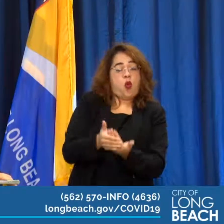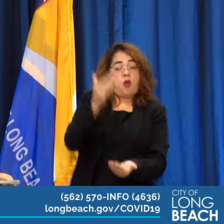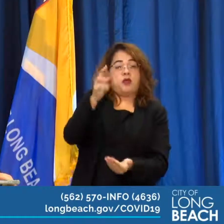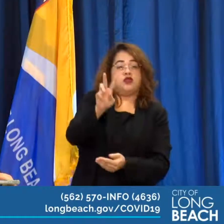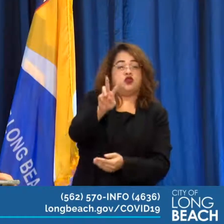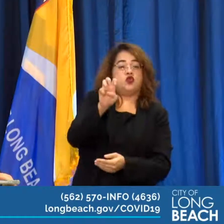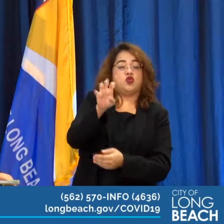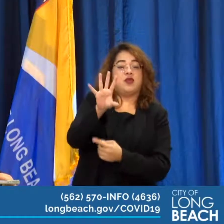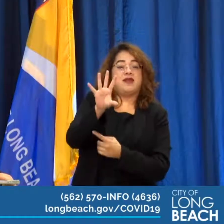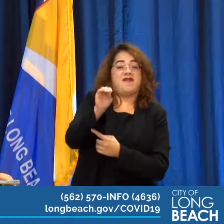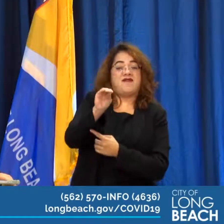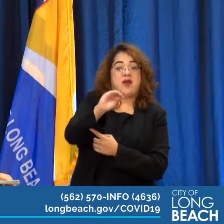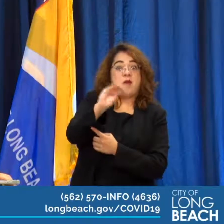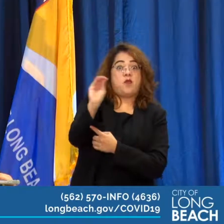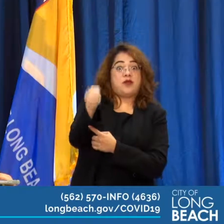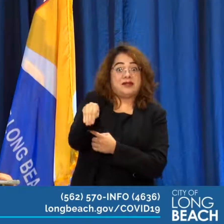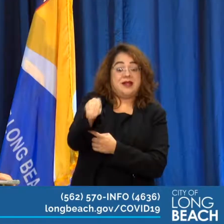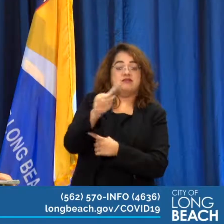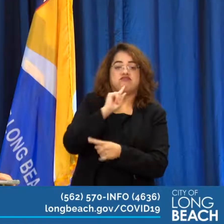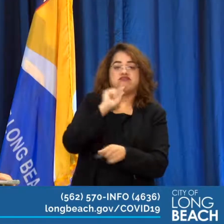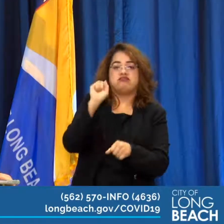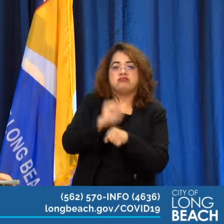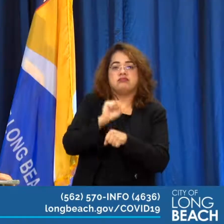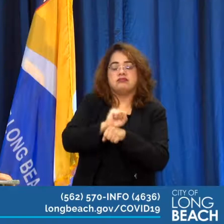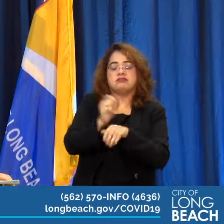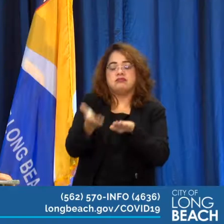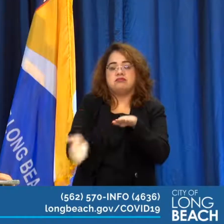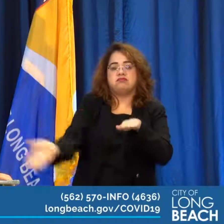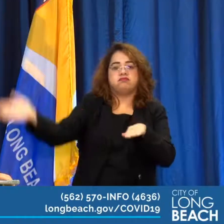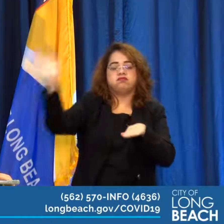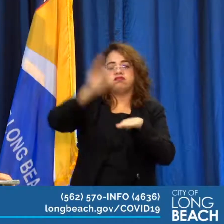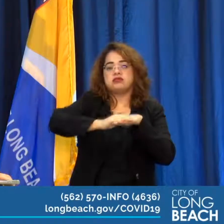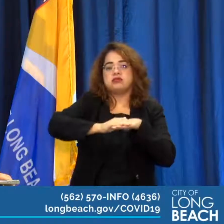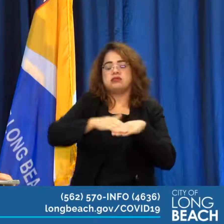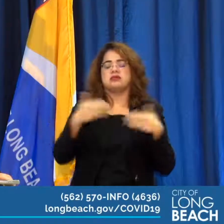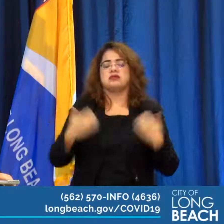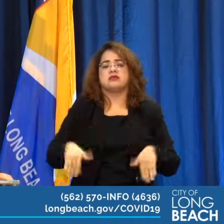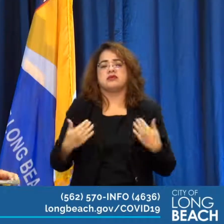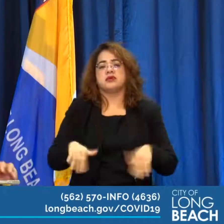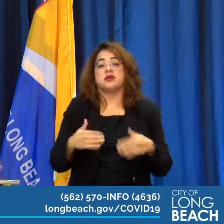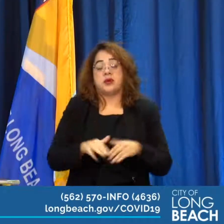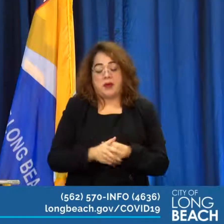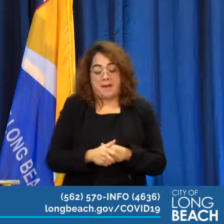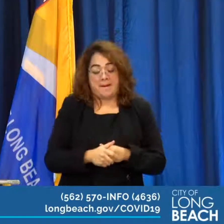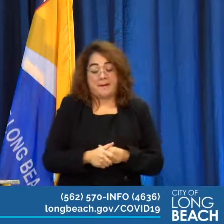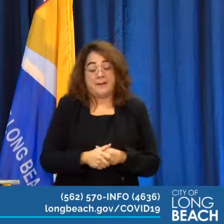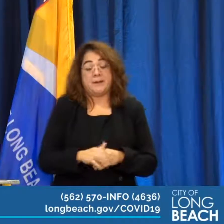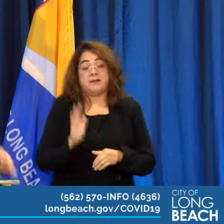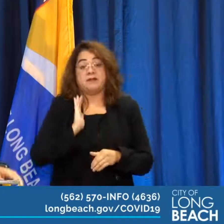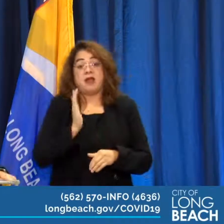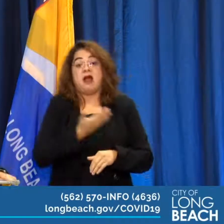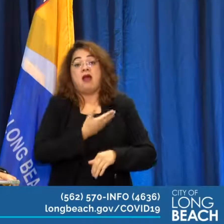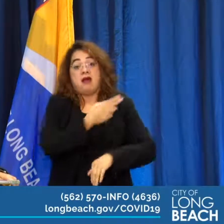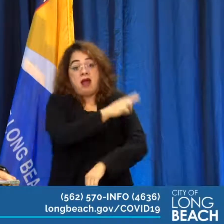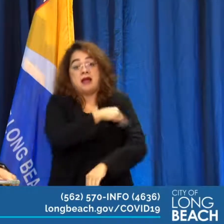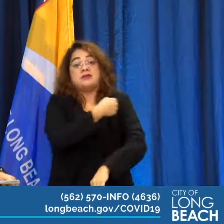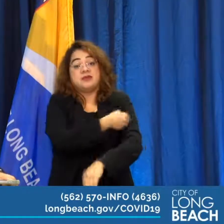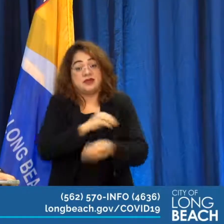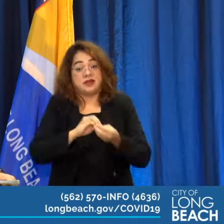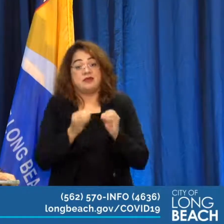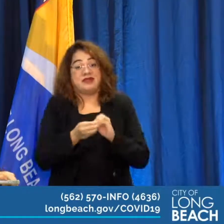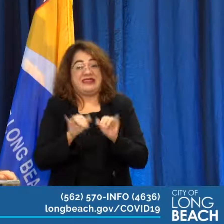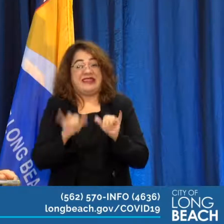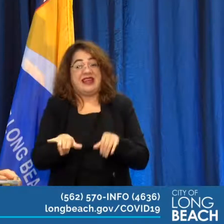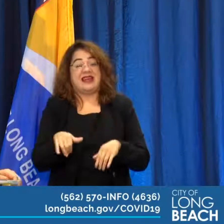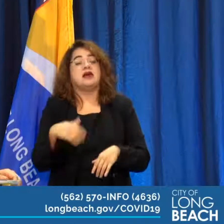almost 250% increase when you look at our hospitalization. Now, we had